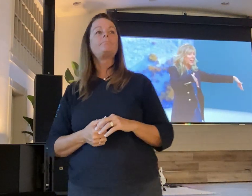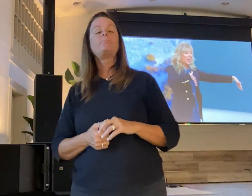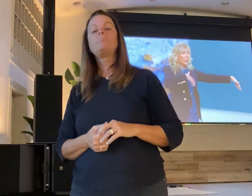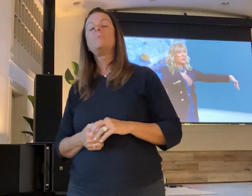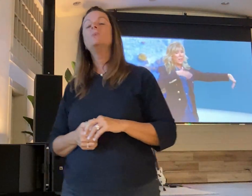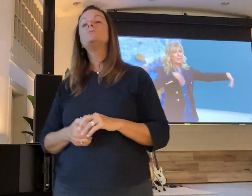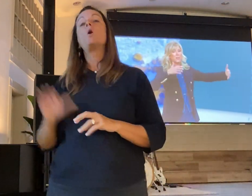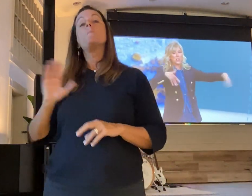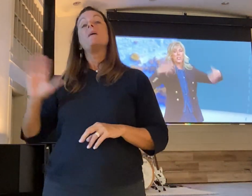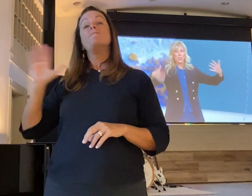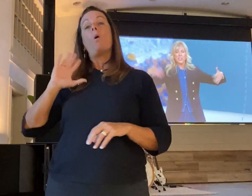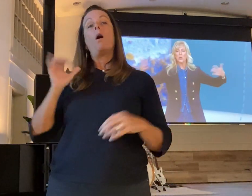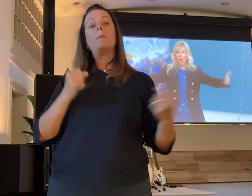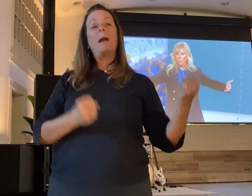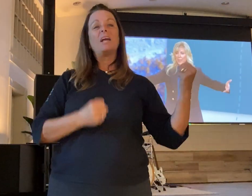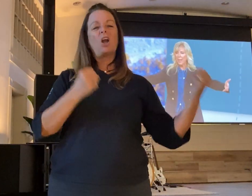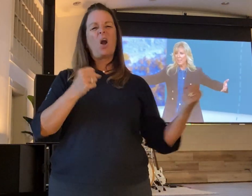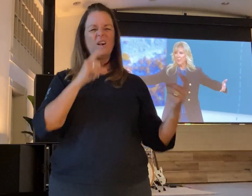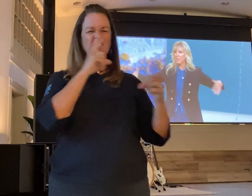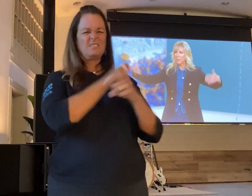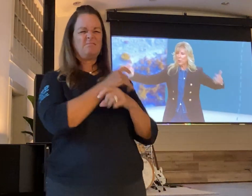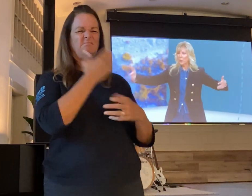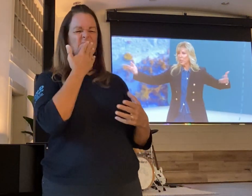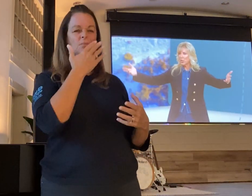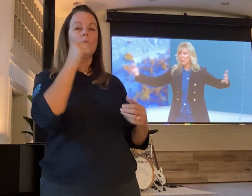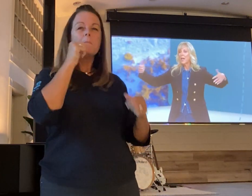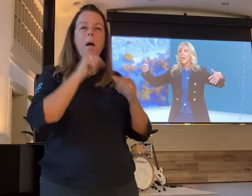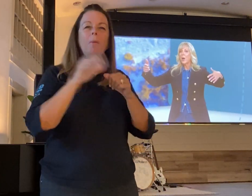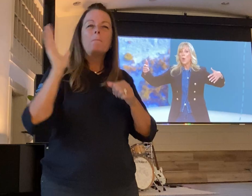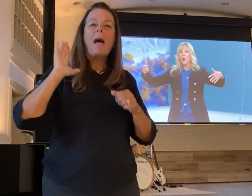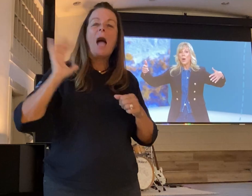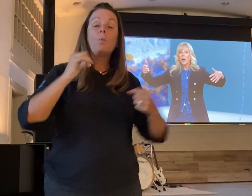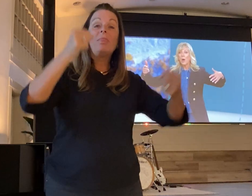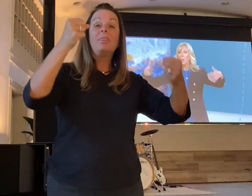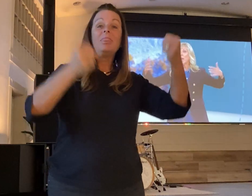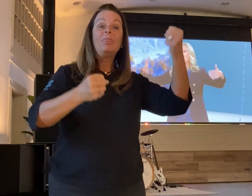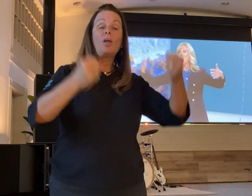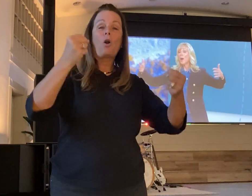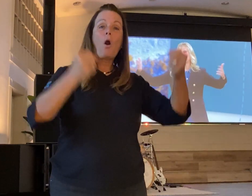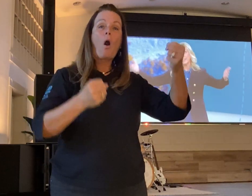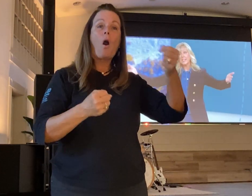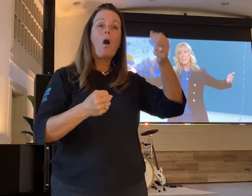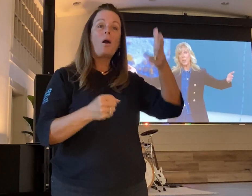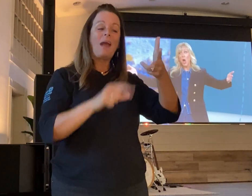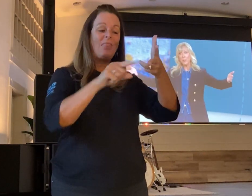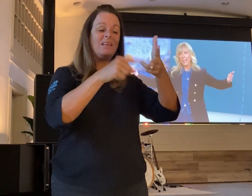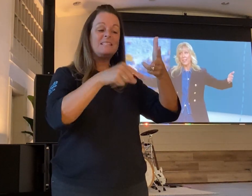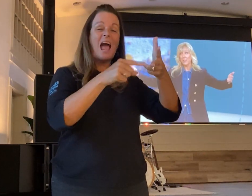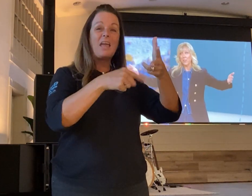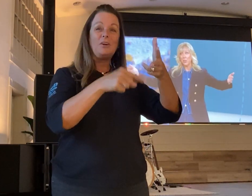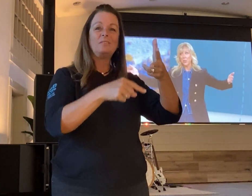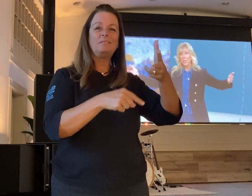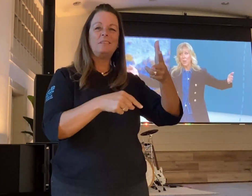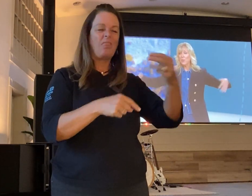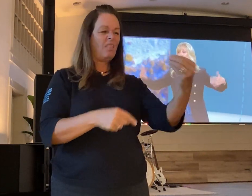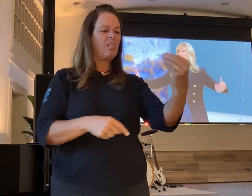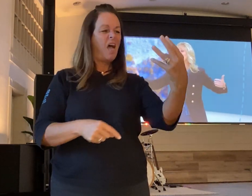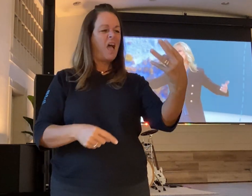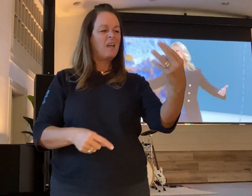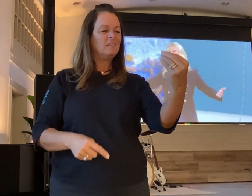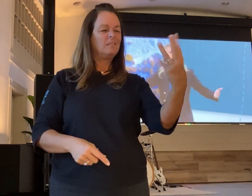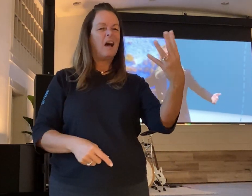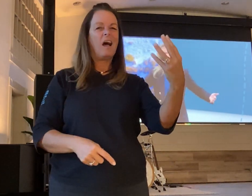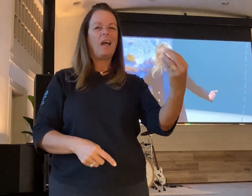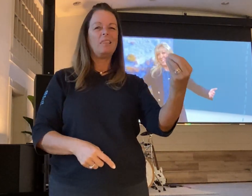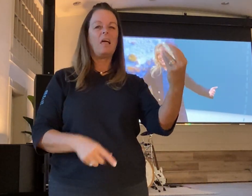didn't fix my light was because it was just a little bit too complicated, it was a computer issue. Well, we don't want this to be complicated for you.